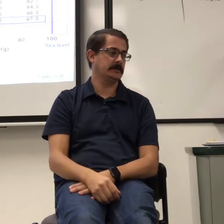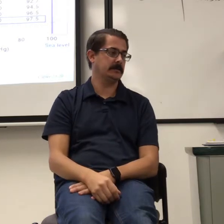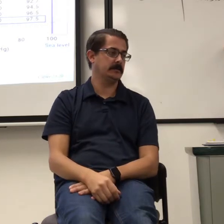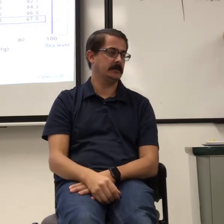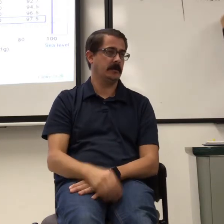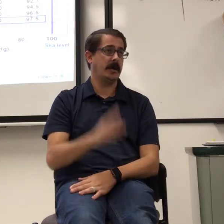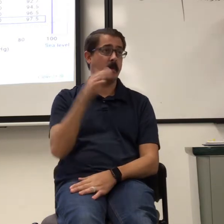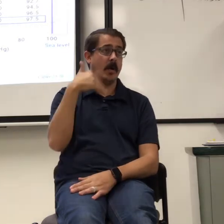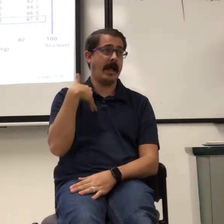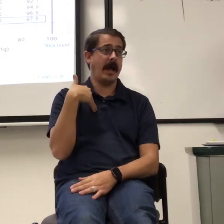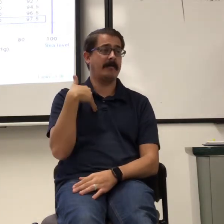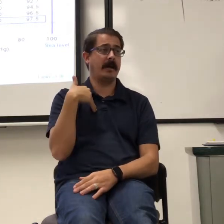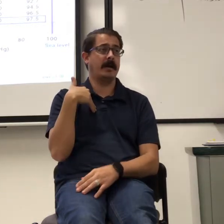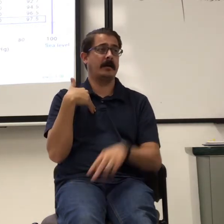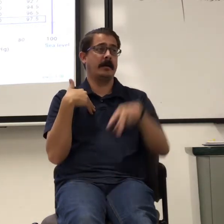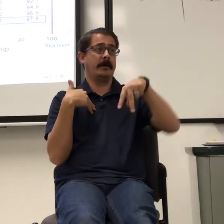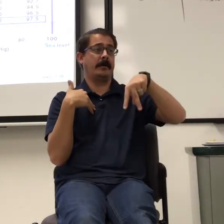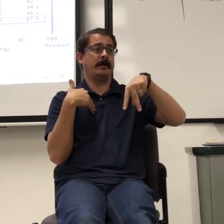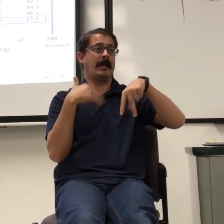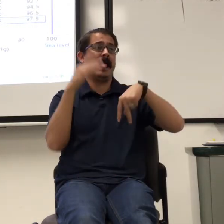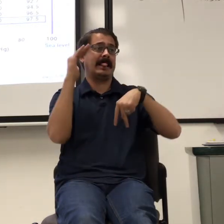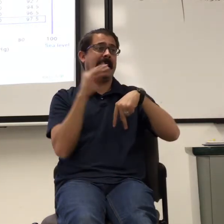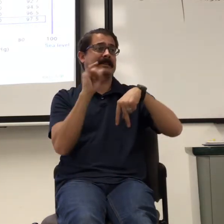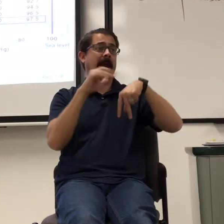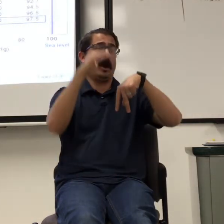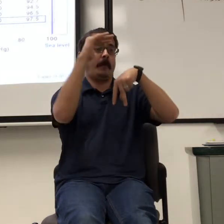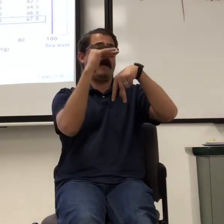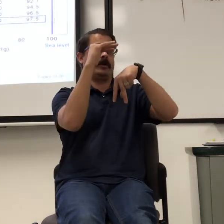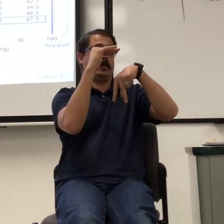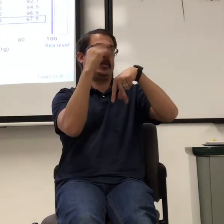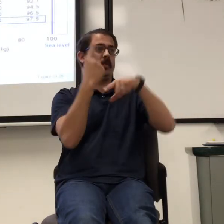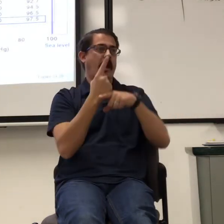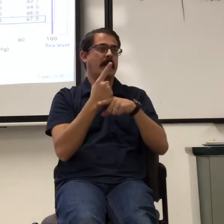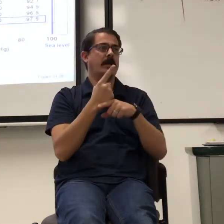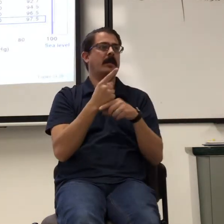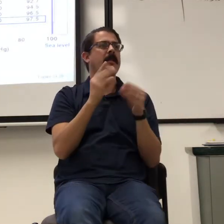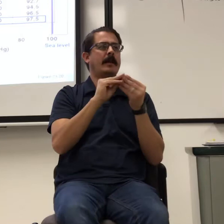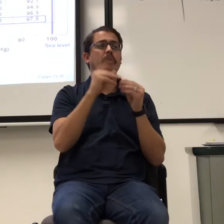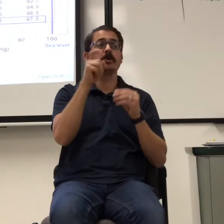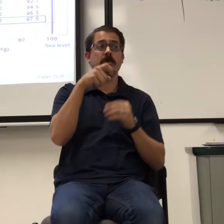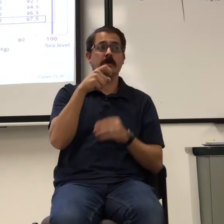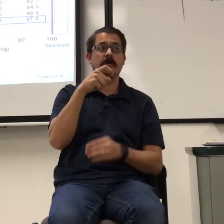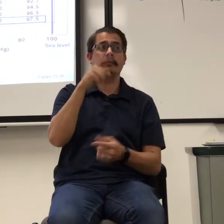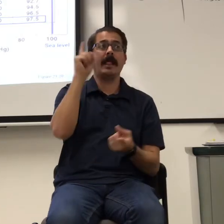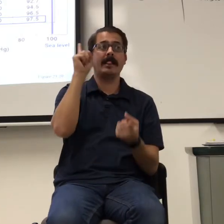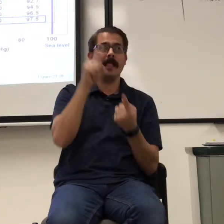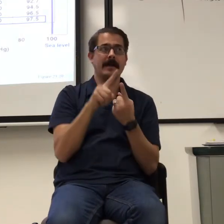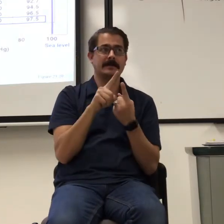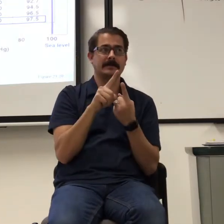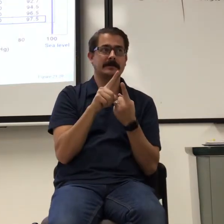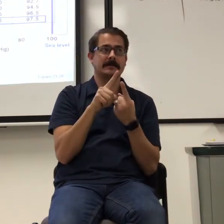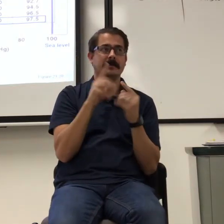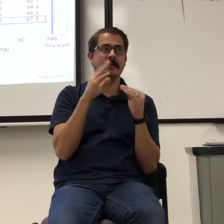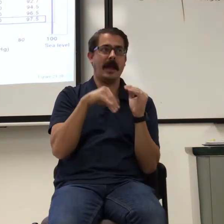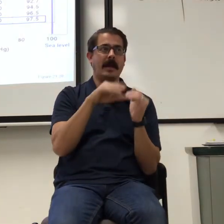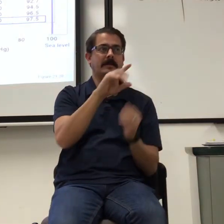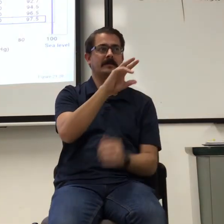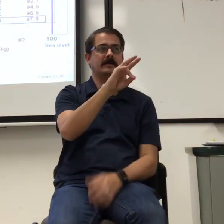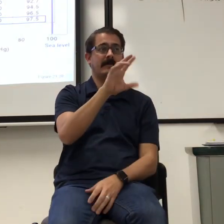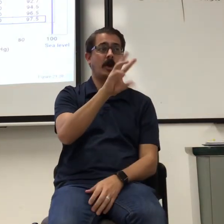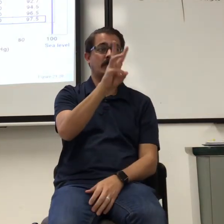and you have less air above you? The number theoretically should get less than